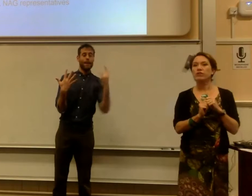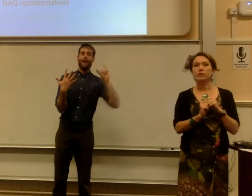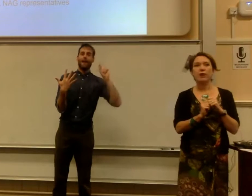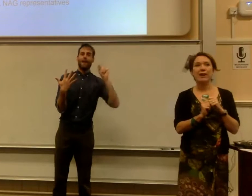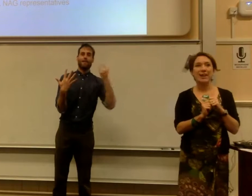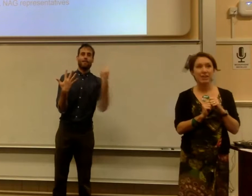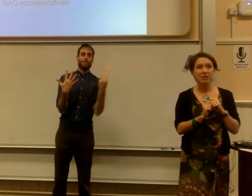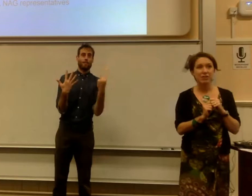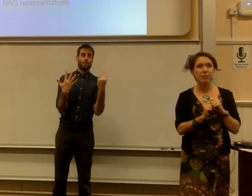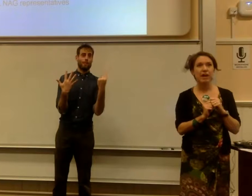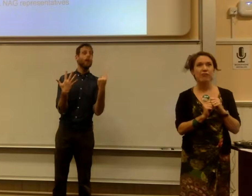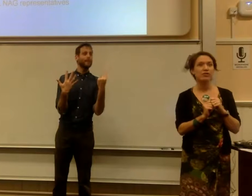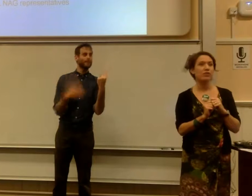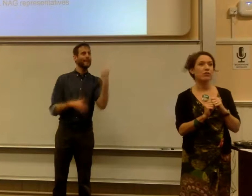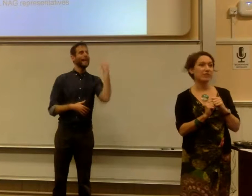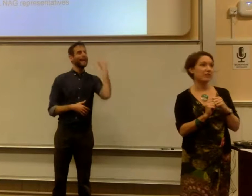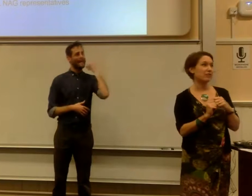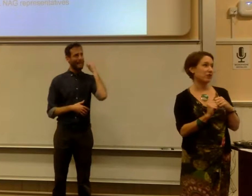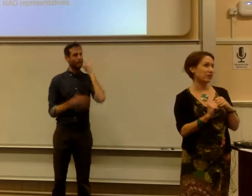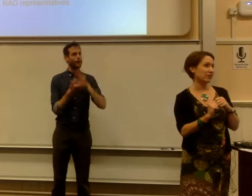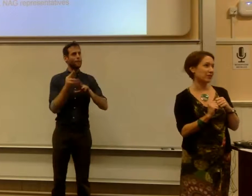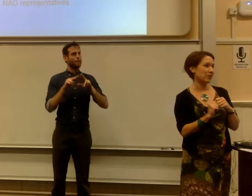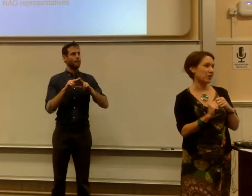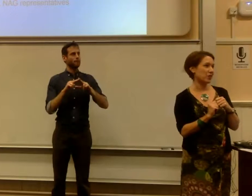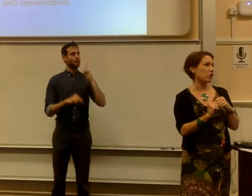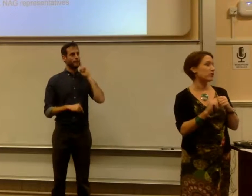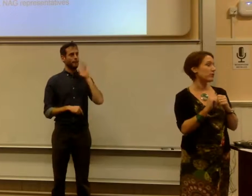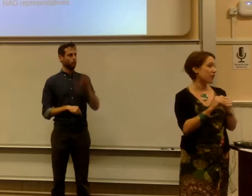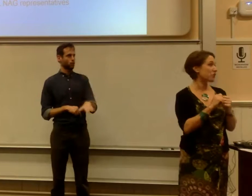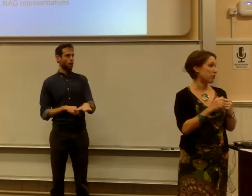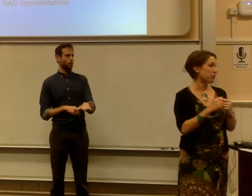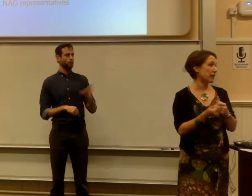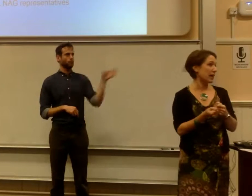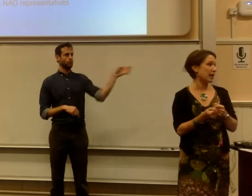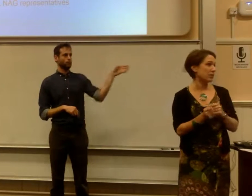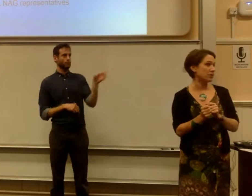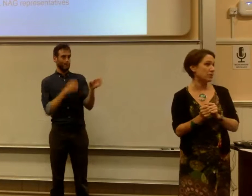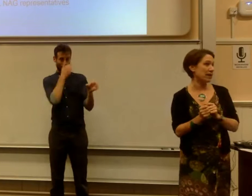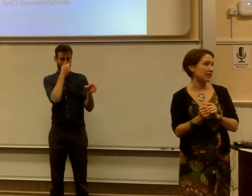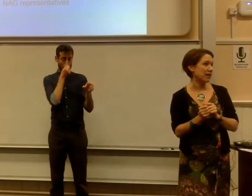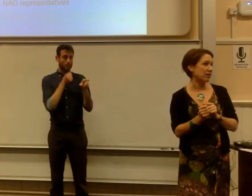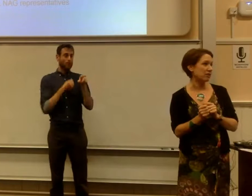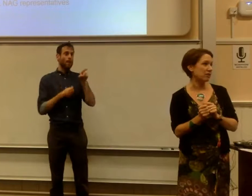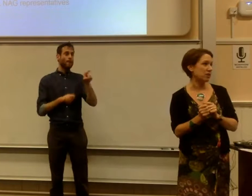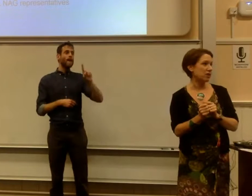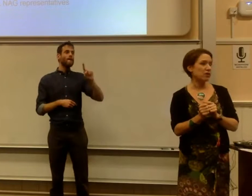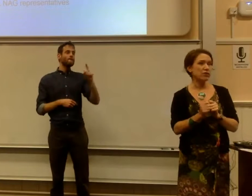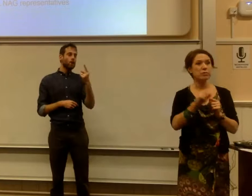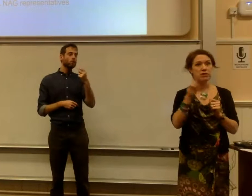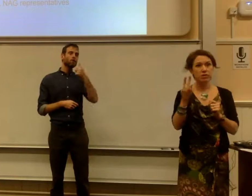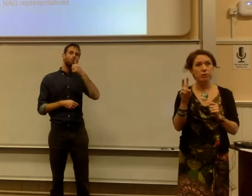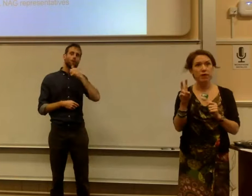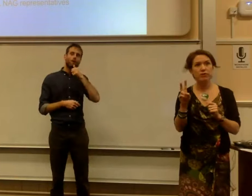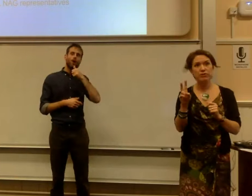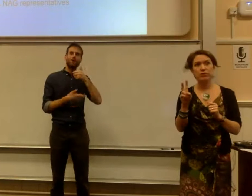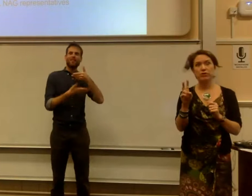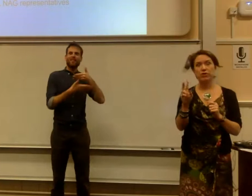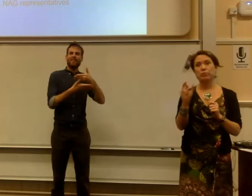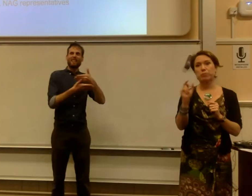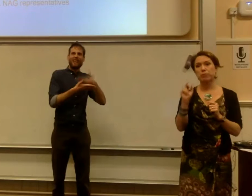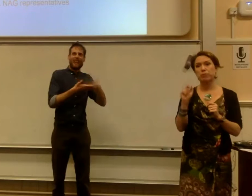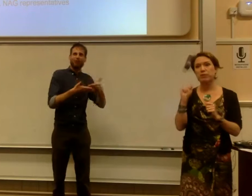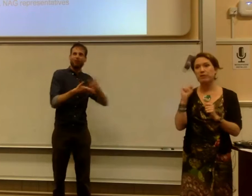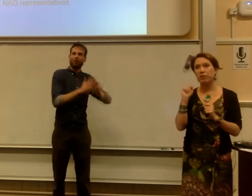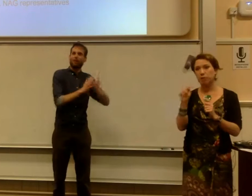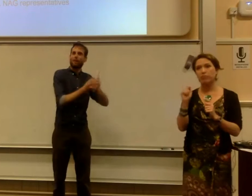will go to a hearing parent of a deaf child whose first or preferred language is BSL. So there'll be 2 parents on the